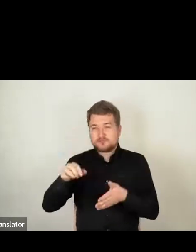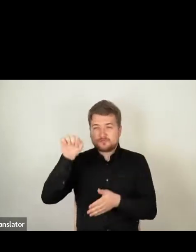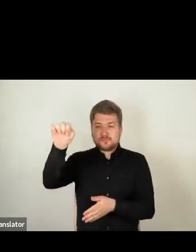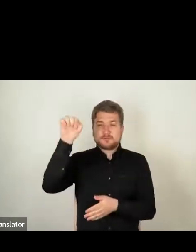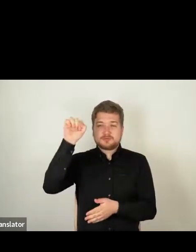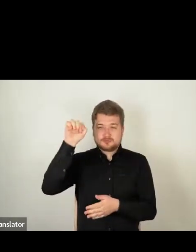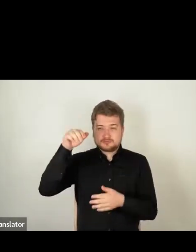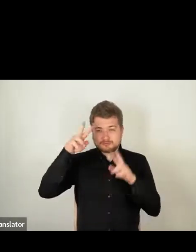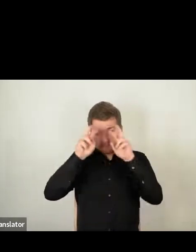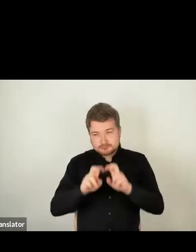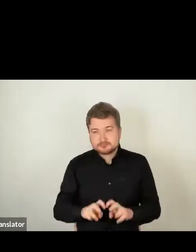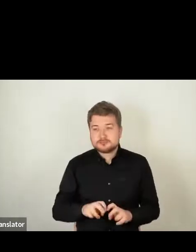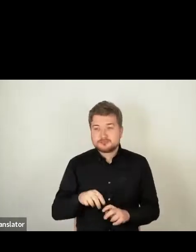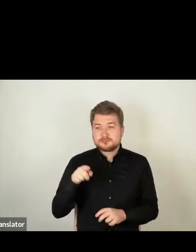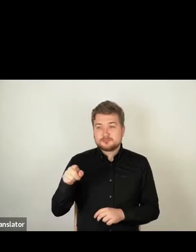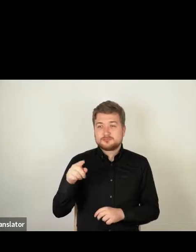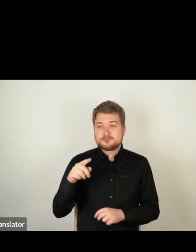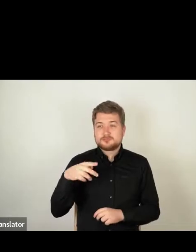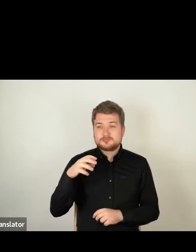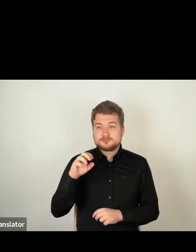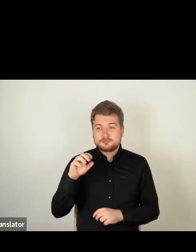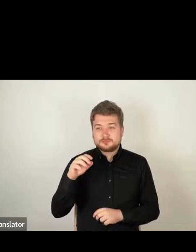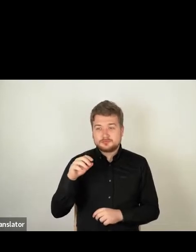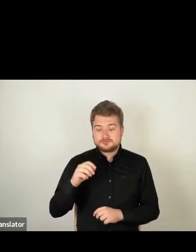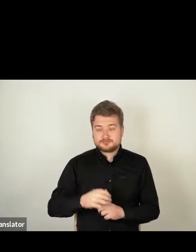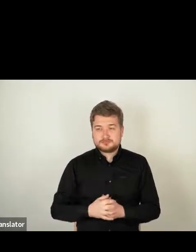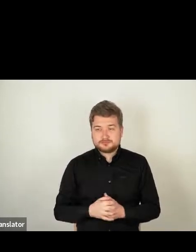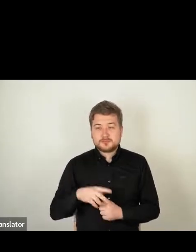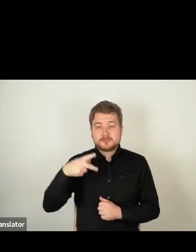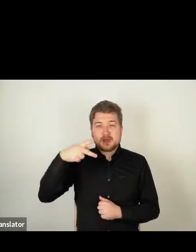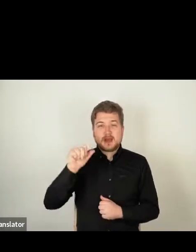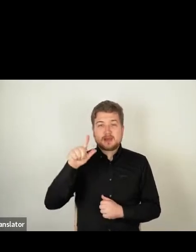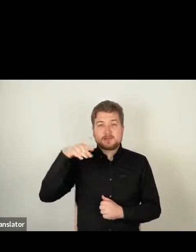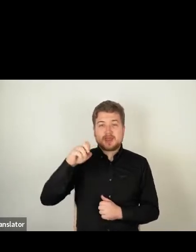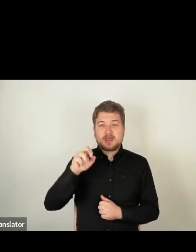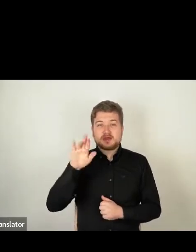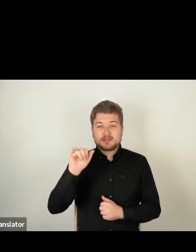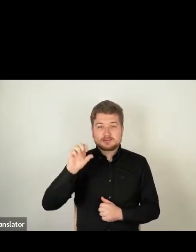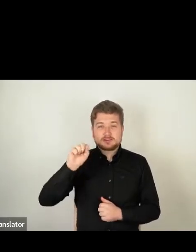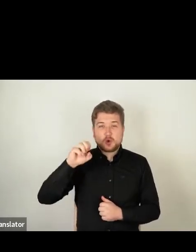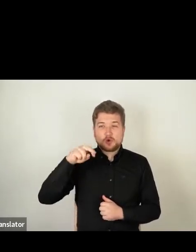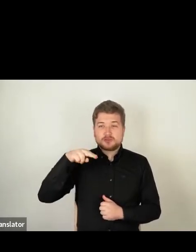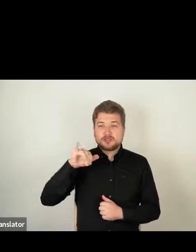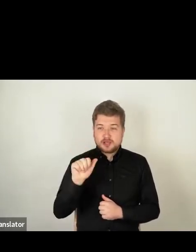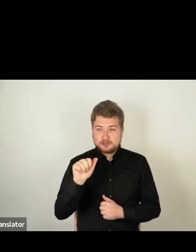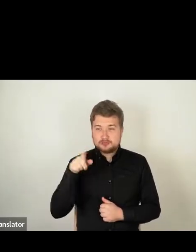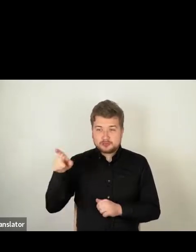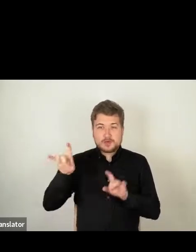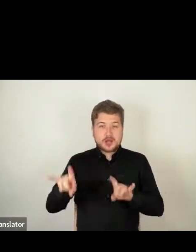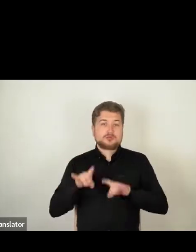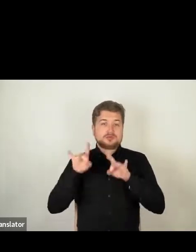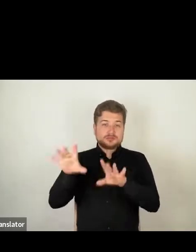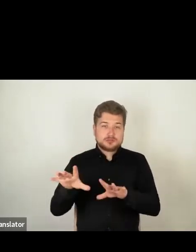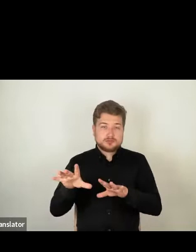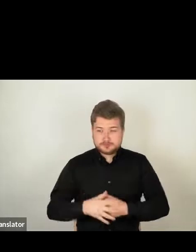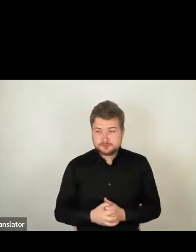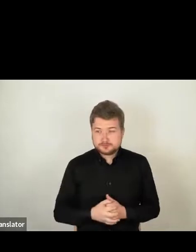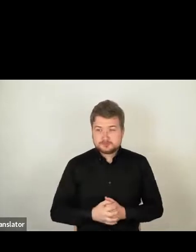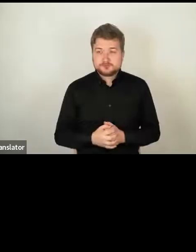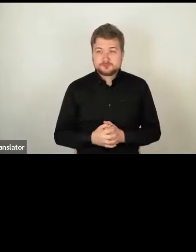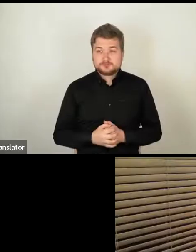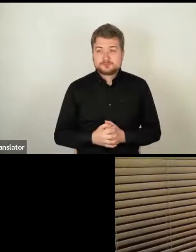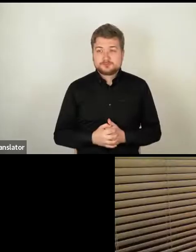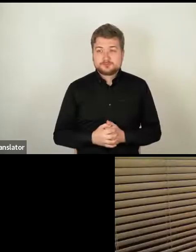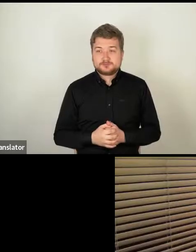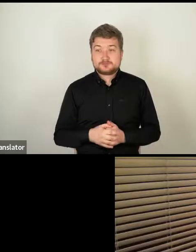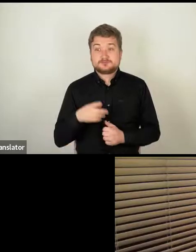from the Australian National University. As a result of this cooperation, this fantastic guide